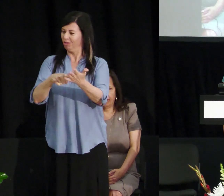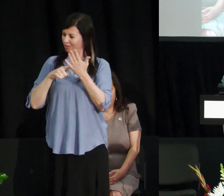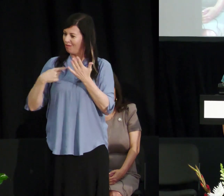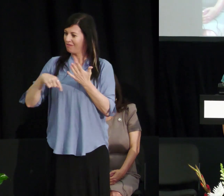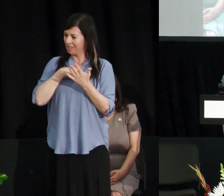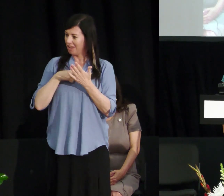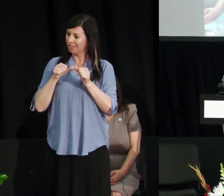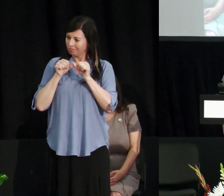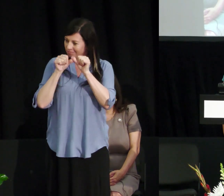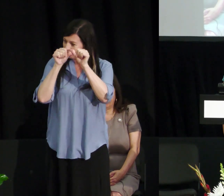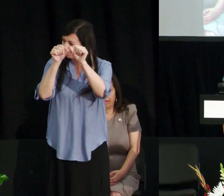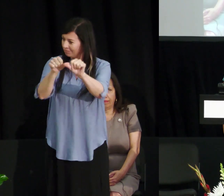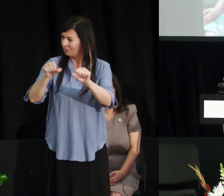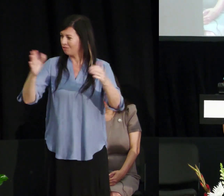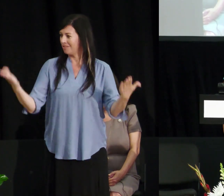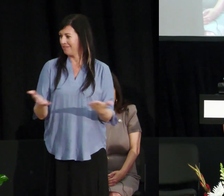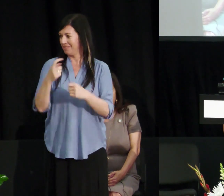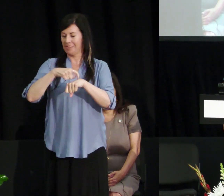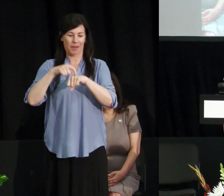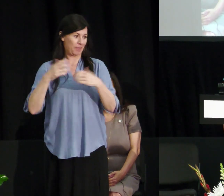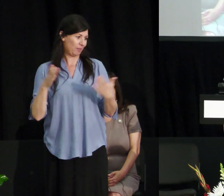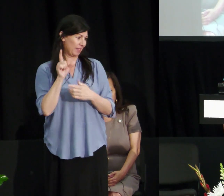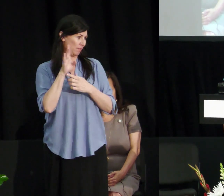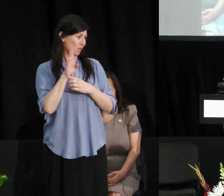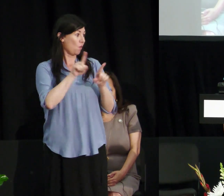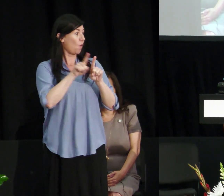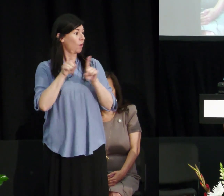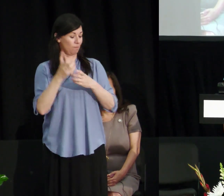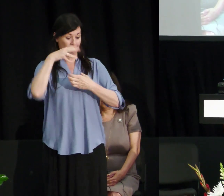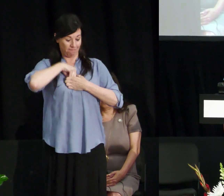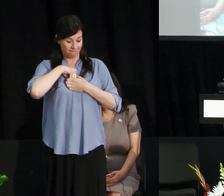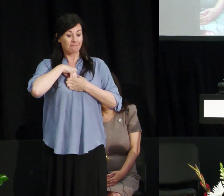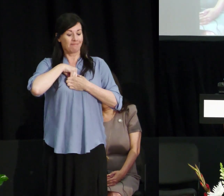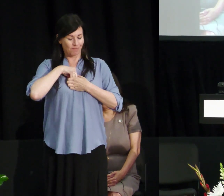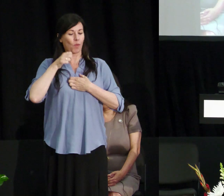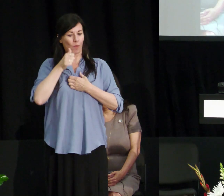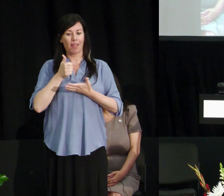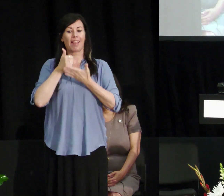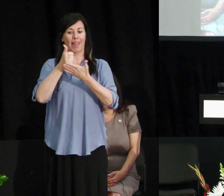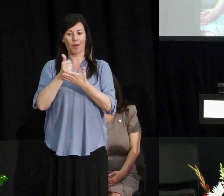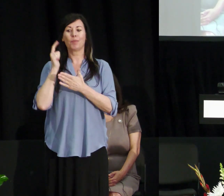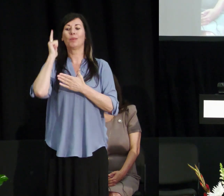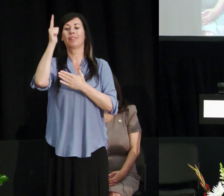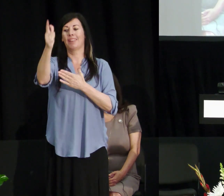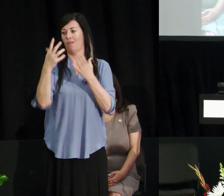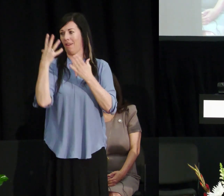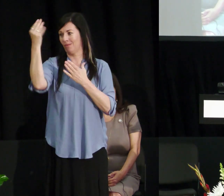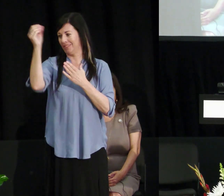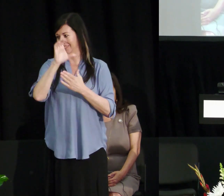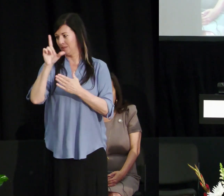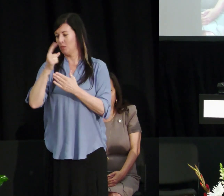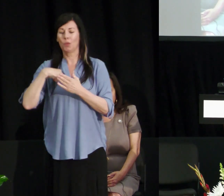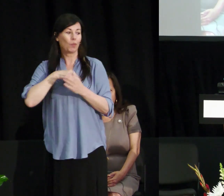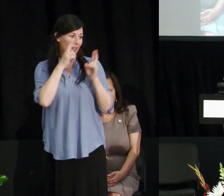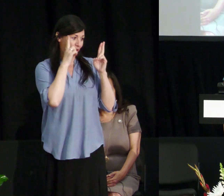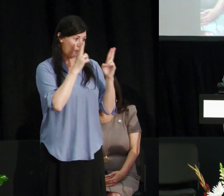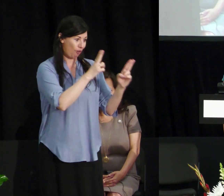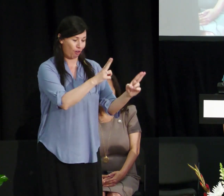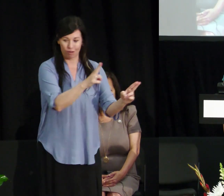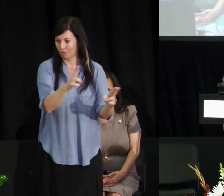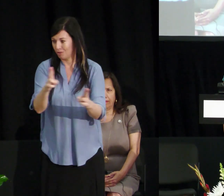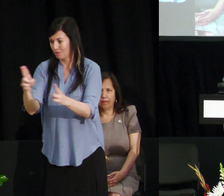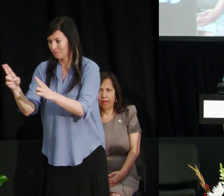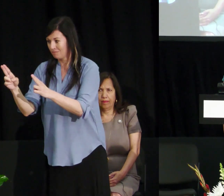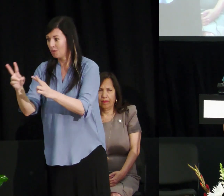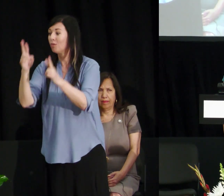and they will serve you well. After CSDB. We honor you. We respect